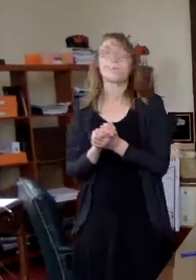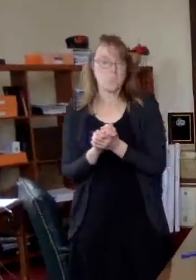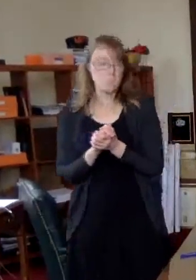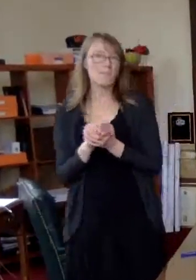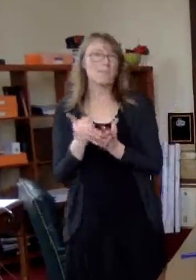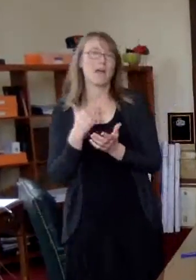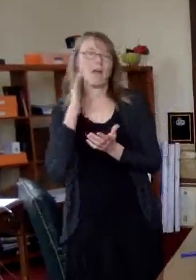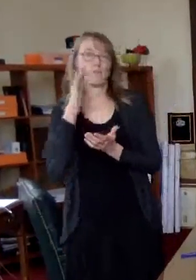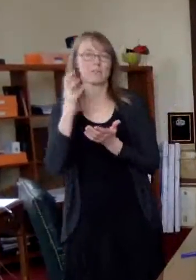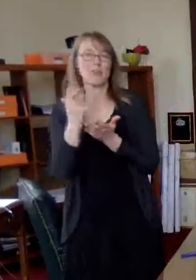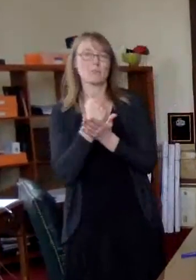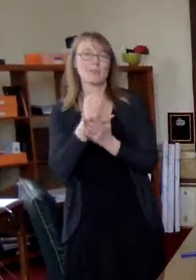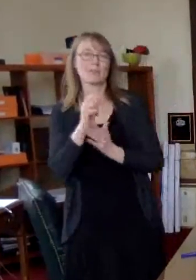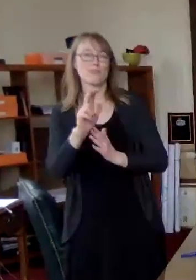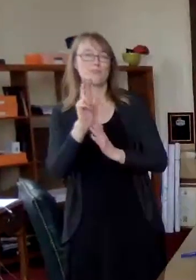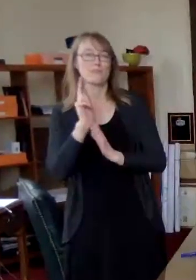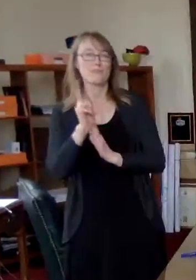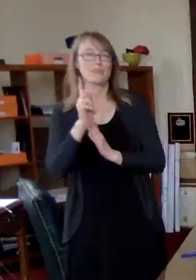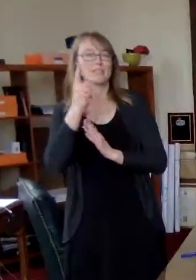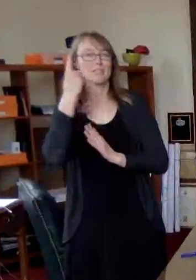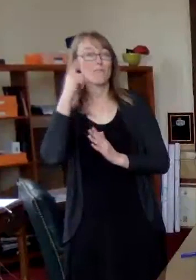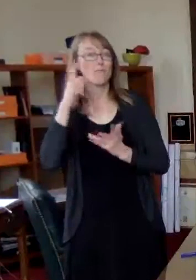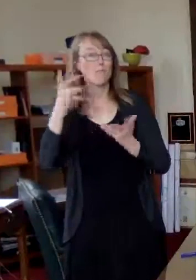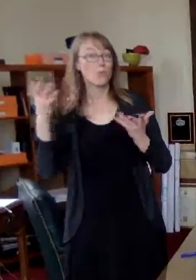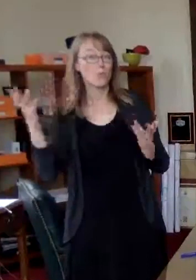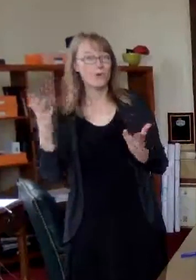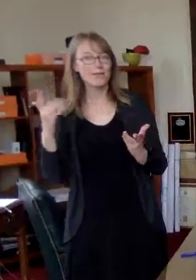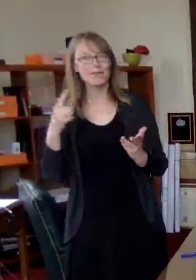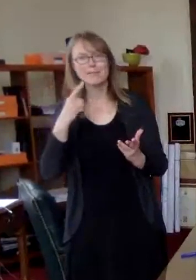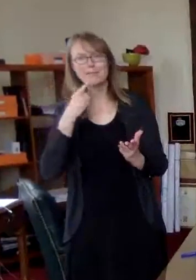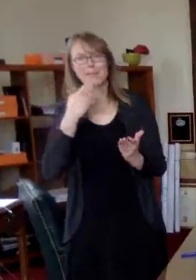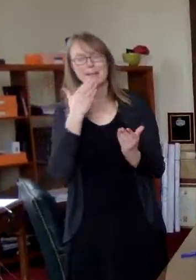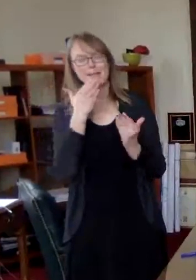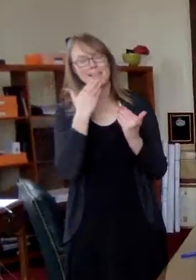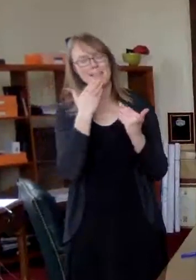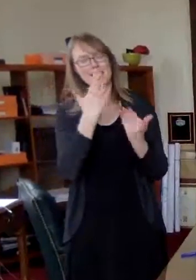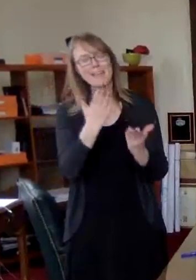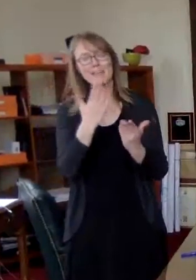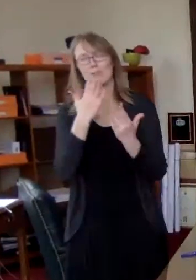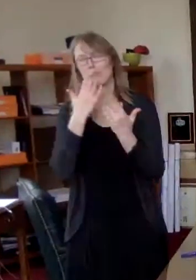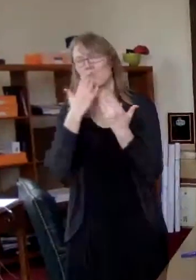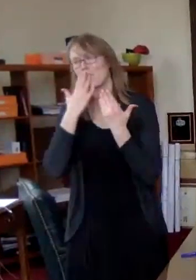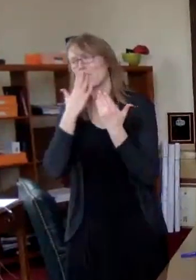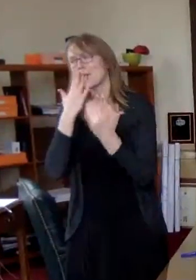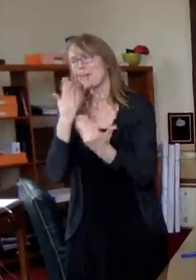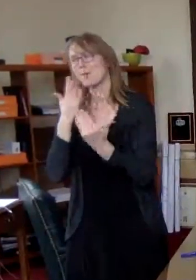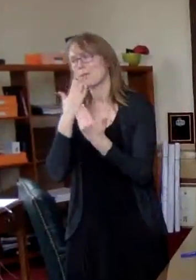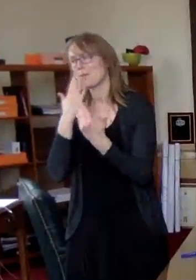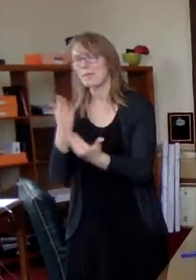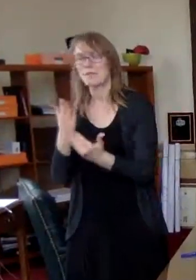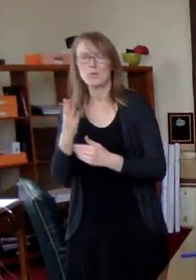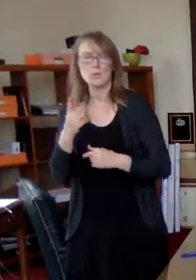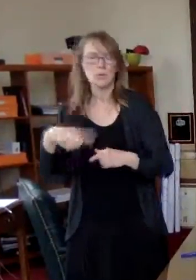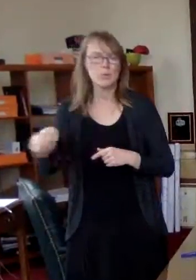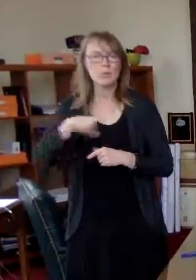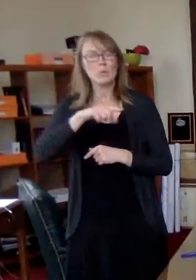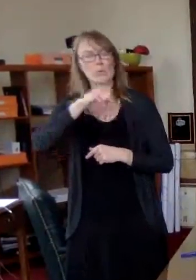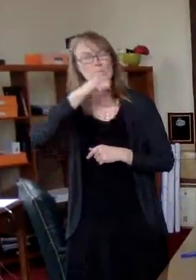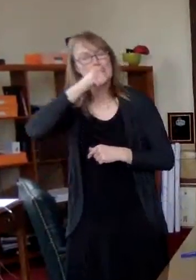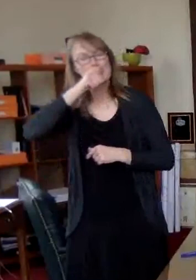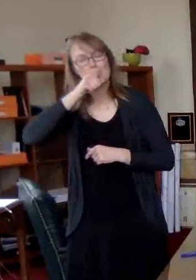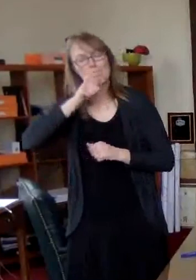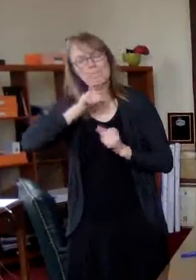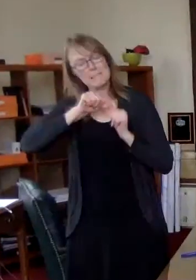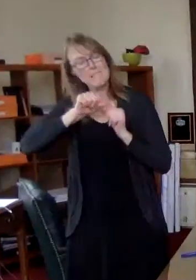the people of St. Louis for sticking with us on this. St. Louis, we